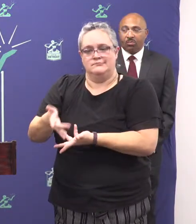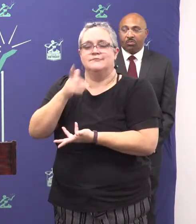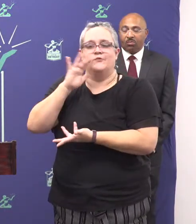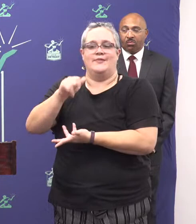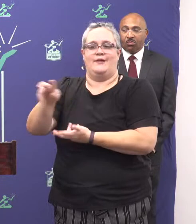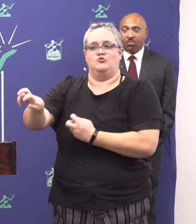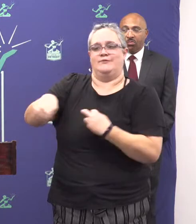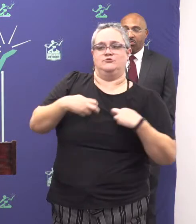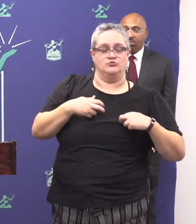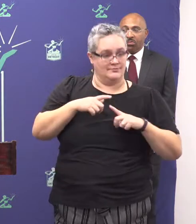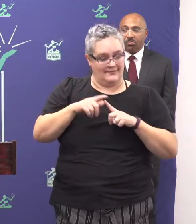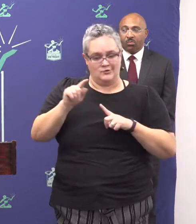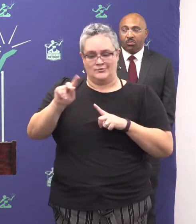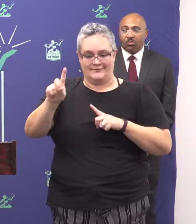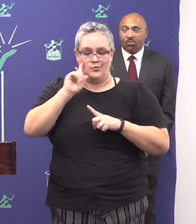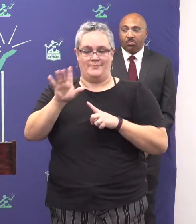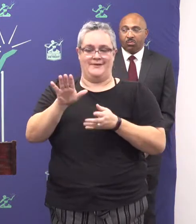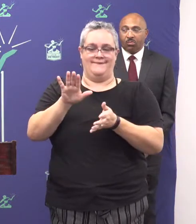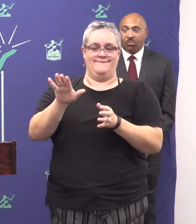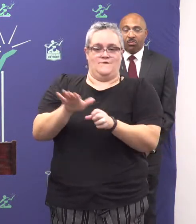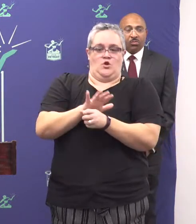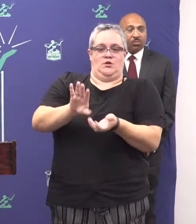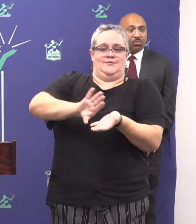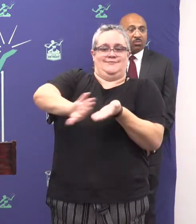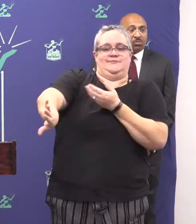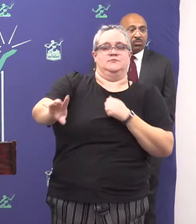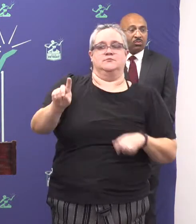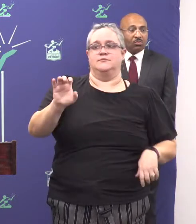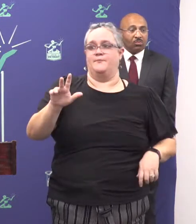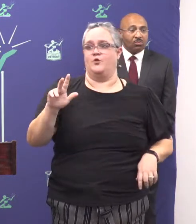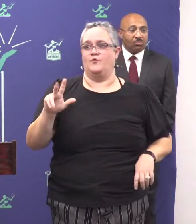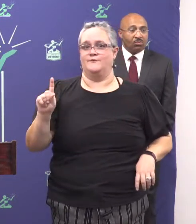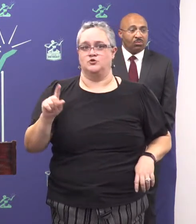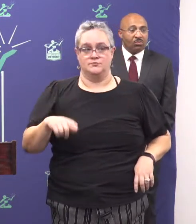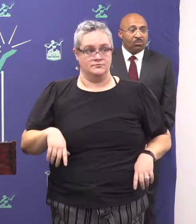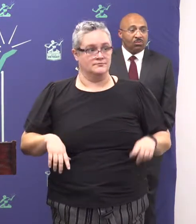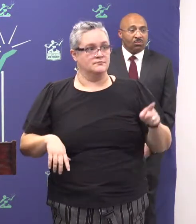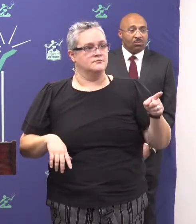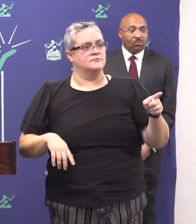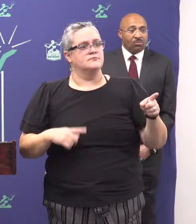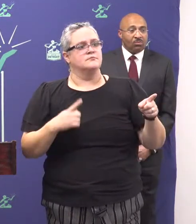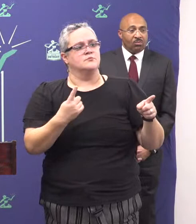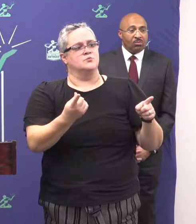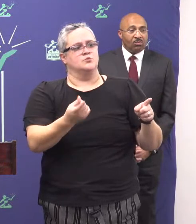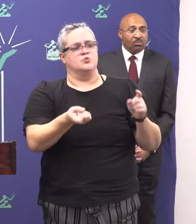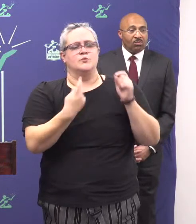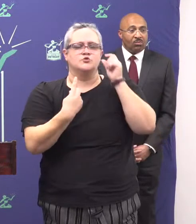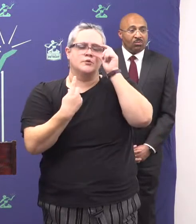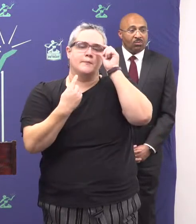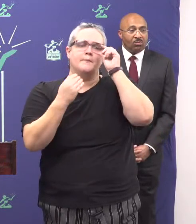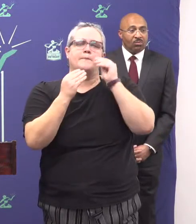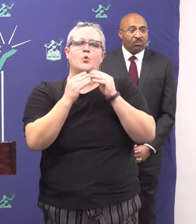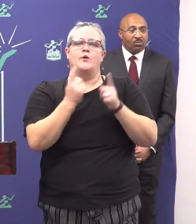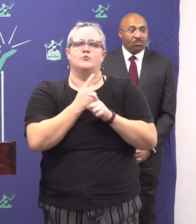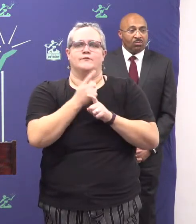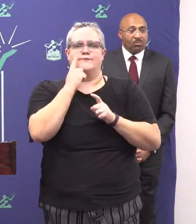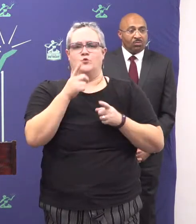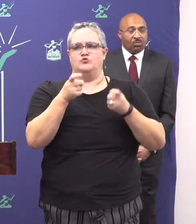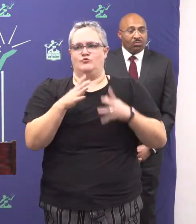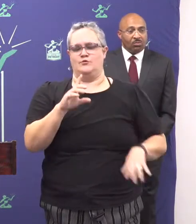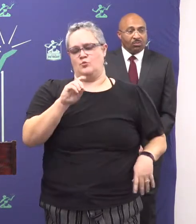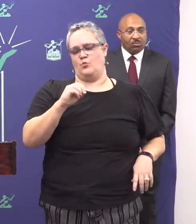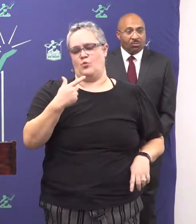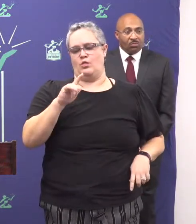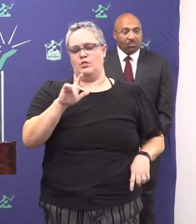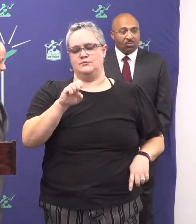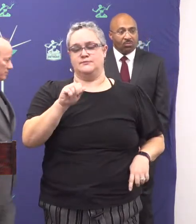But TransDev is going to be fully out of this operation December 31st. And I have a question that might be more appropriate for Director Oglesby. But